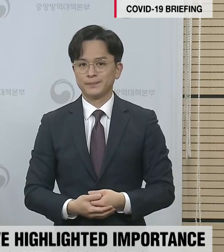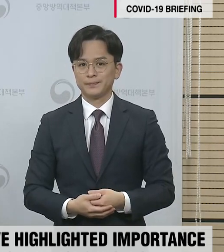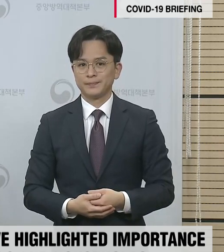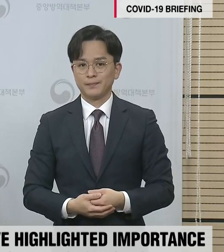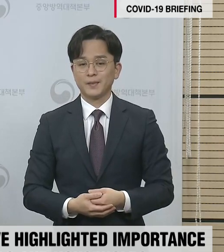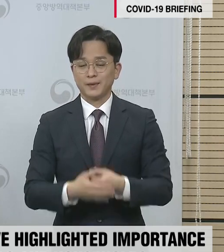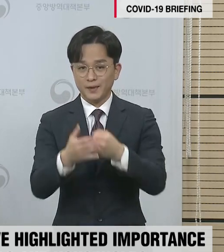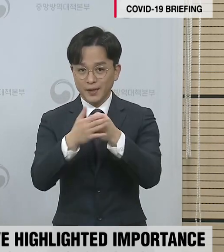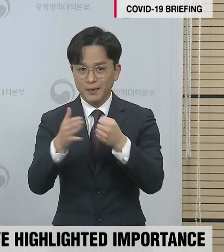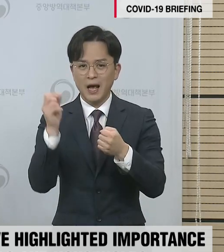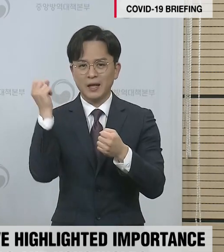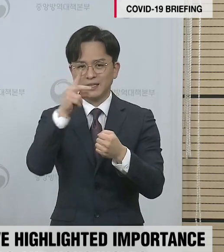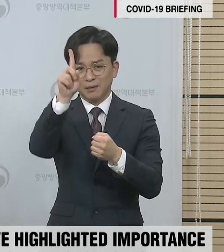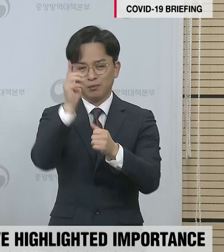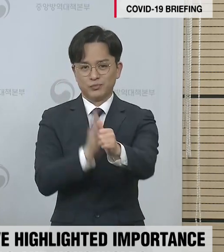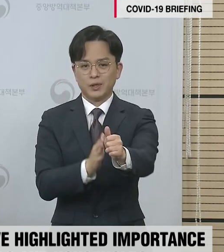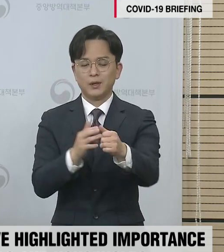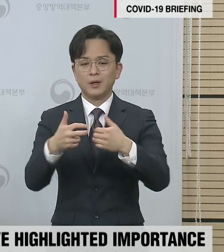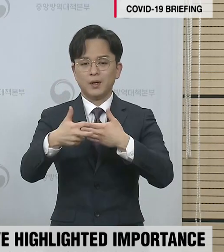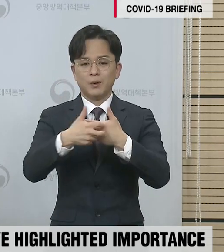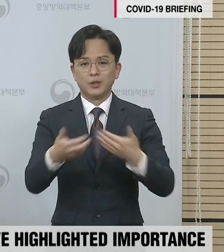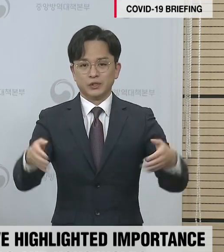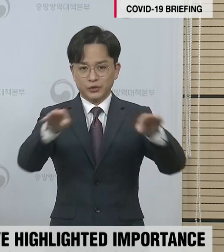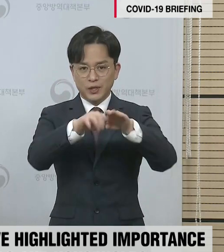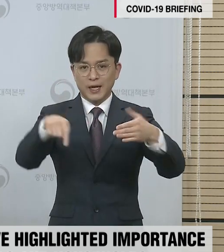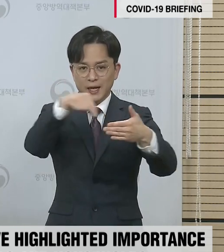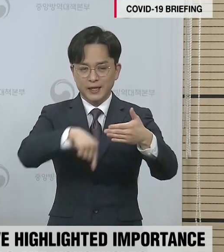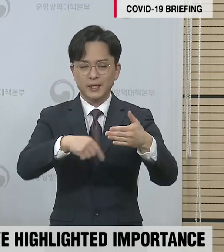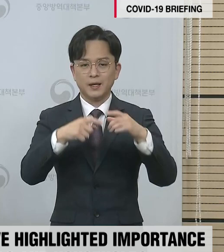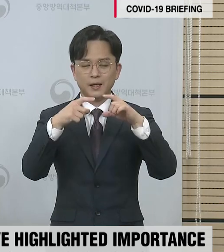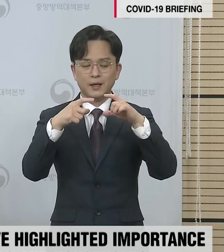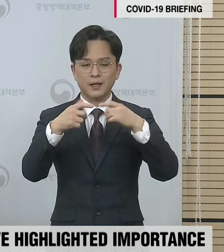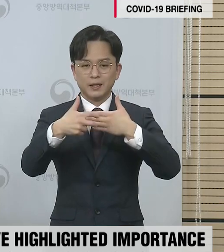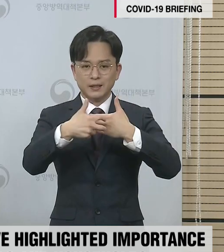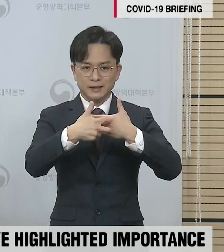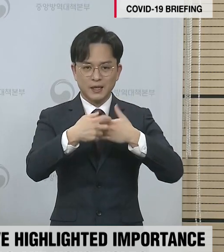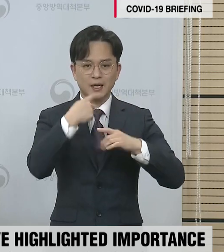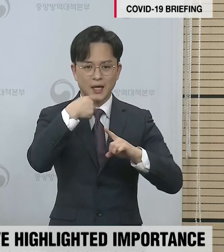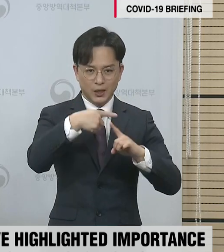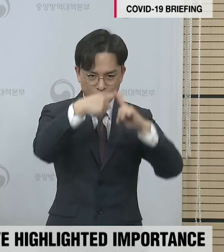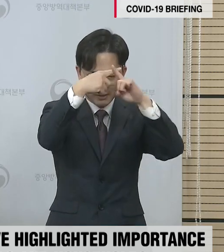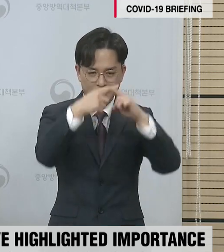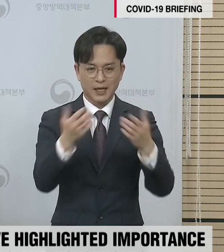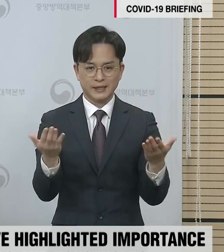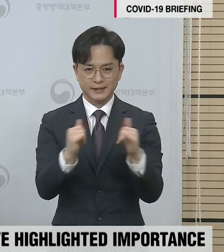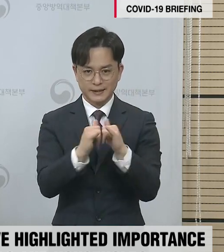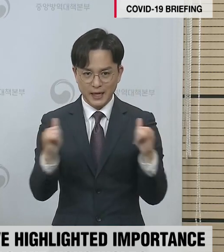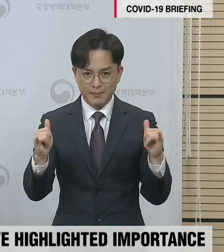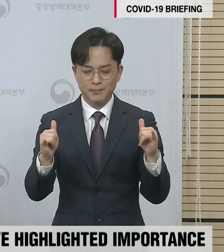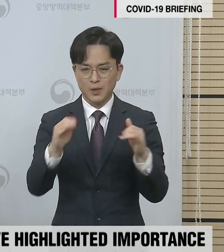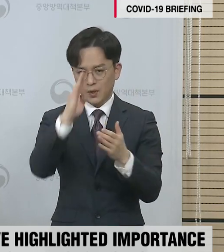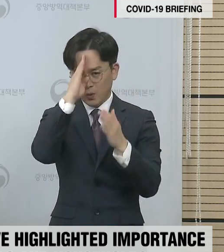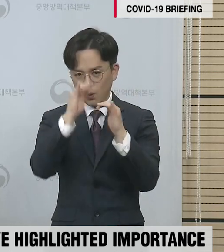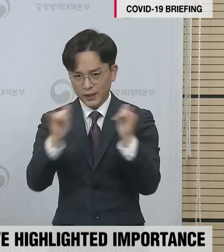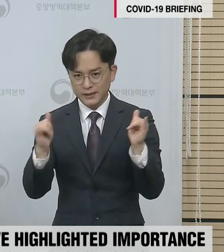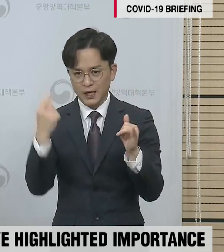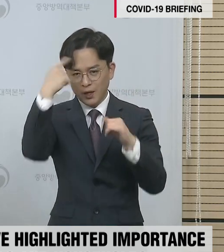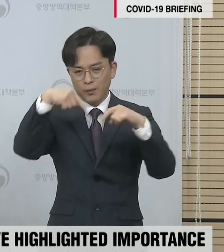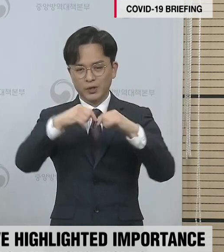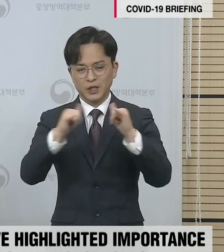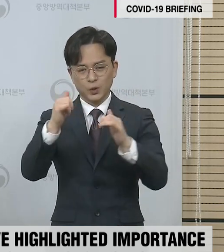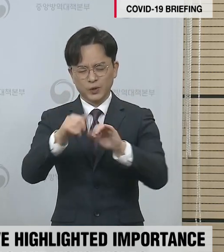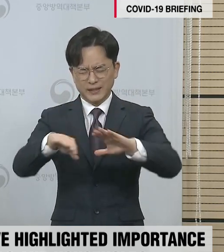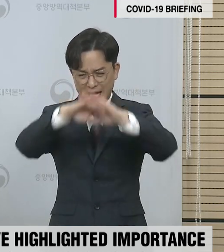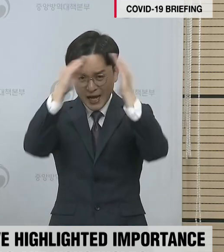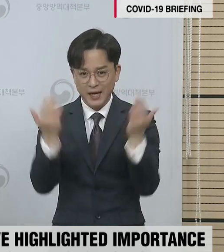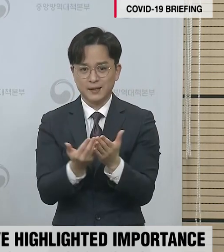public venues are very important to protect the lives and the well-being of their users as well as their